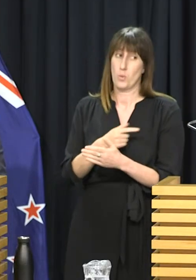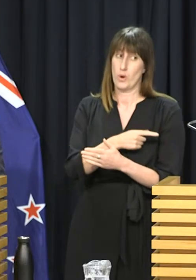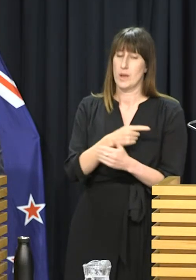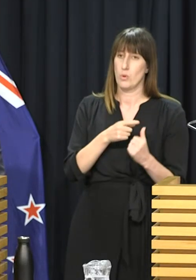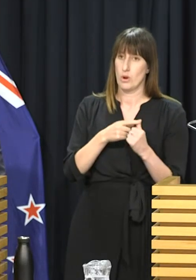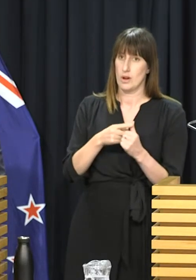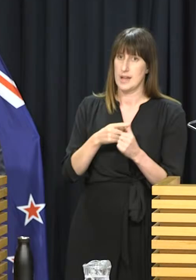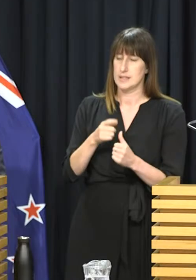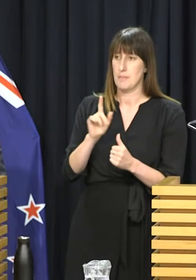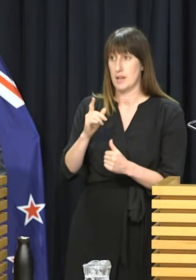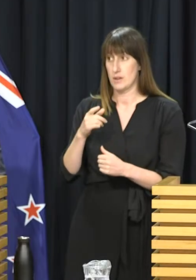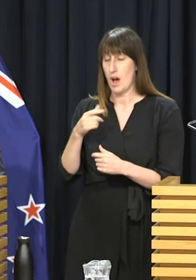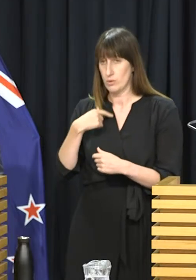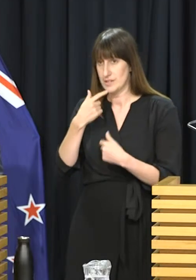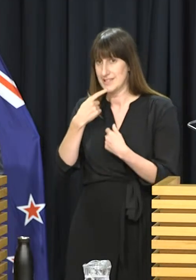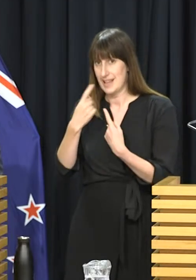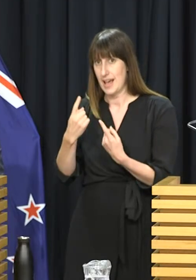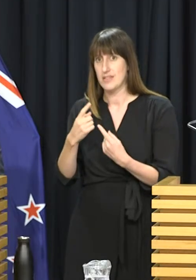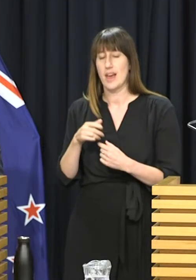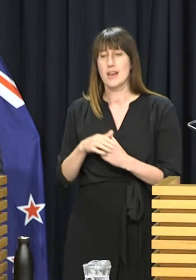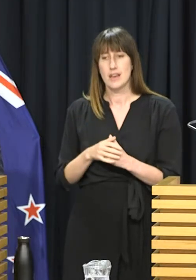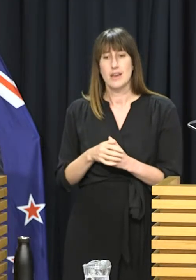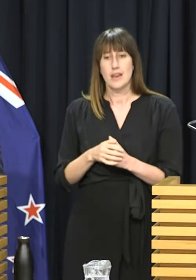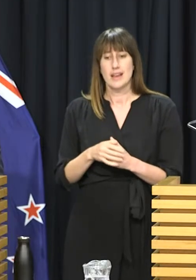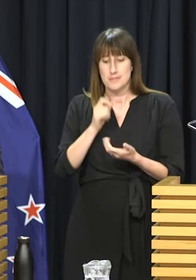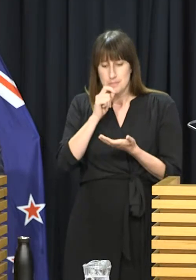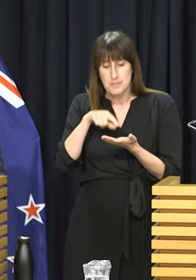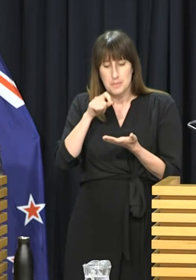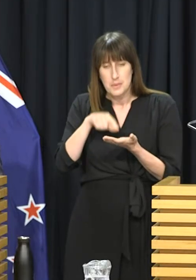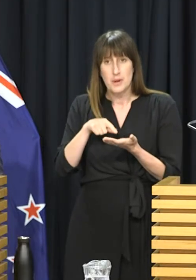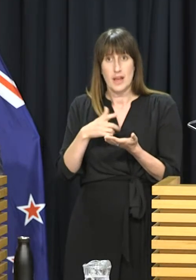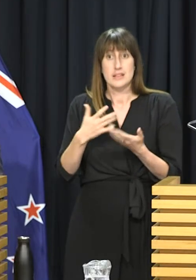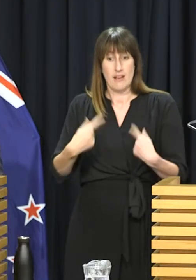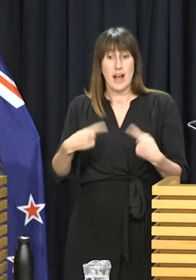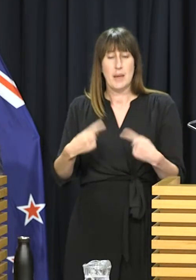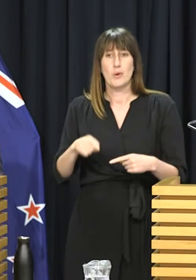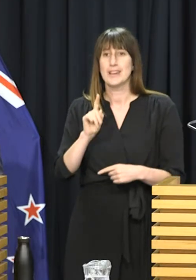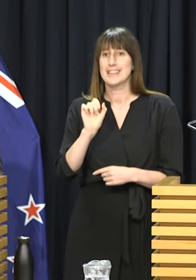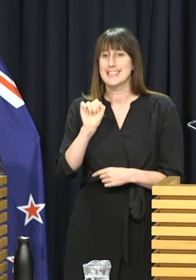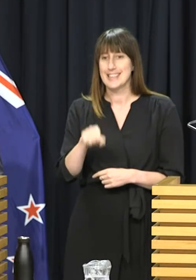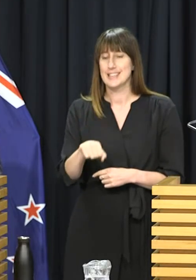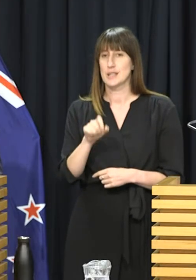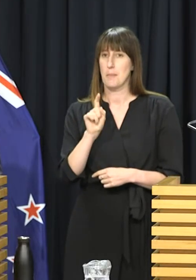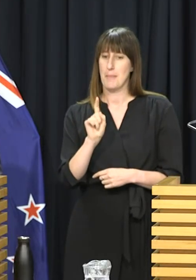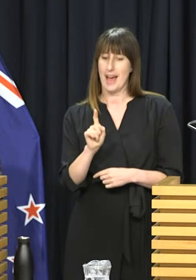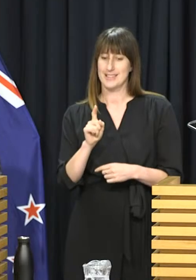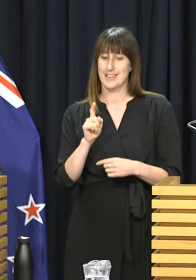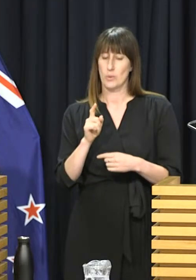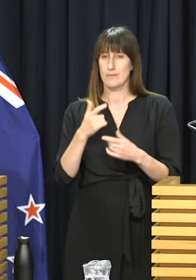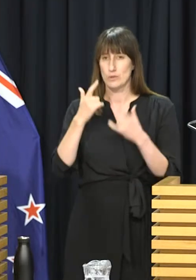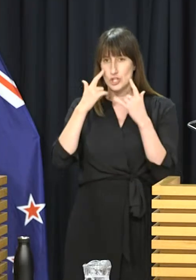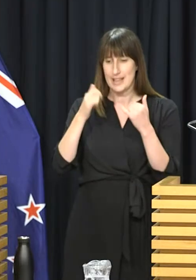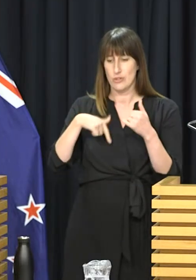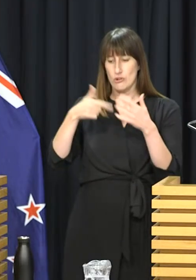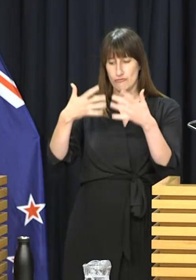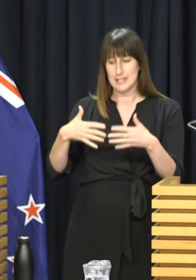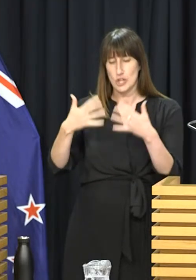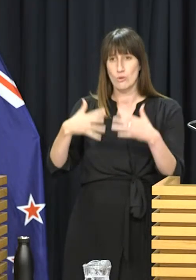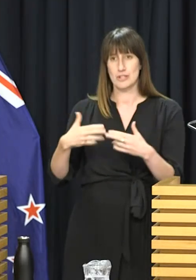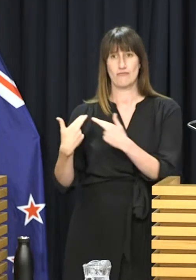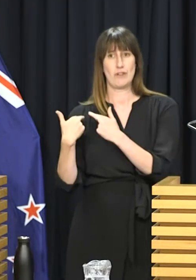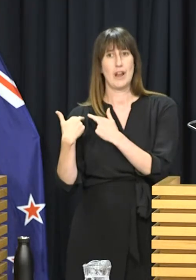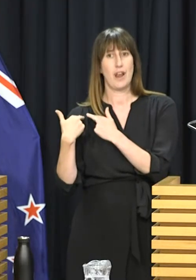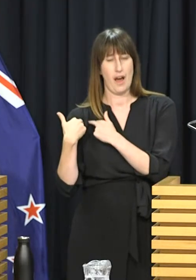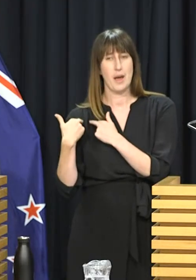testing available in these facilities. It's all about the calibration of the results of that to make sure that they are as reliable as a PCR test. Yeah. So